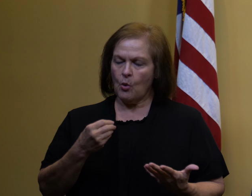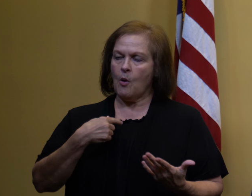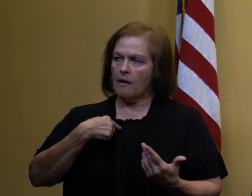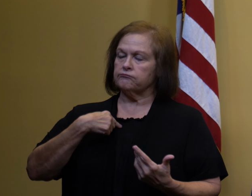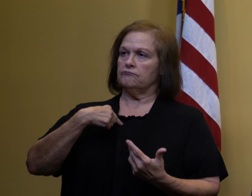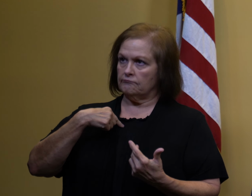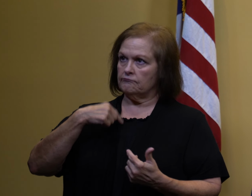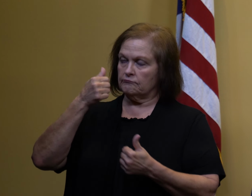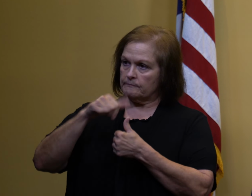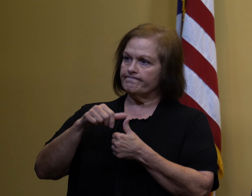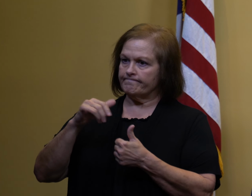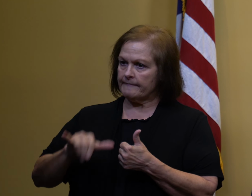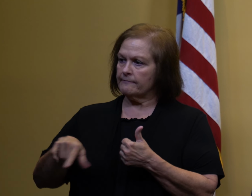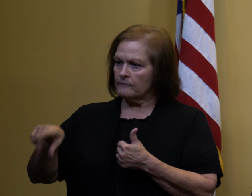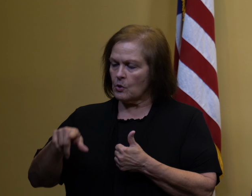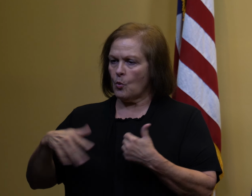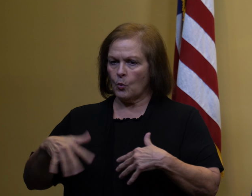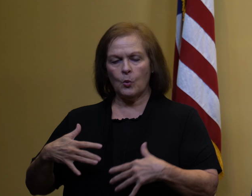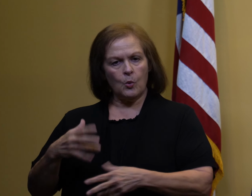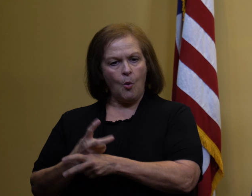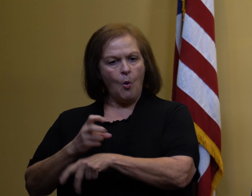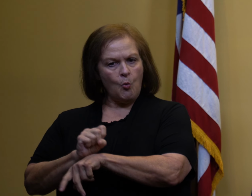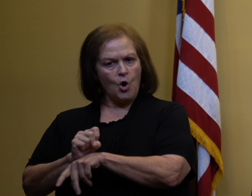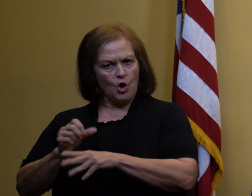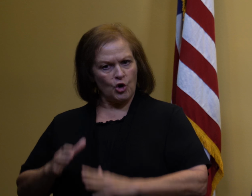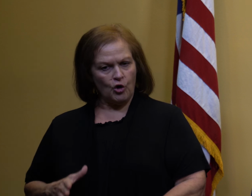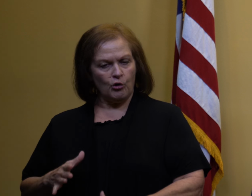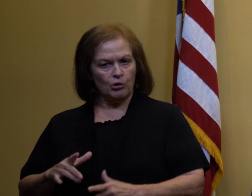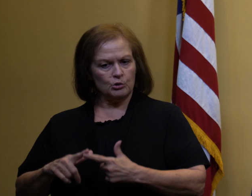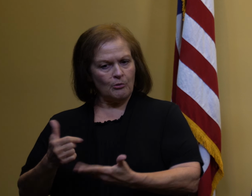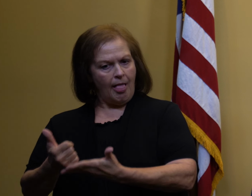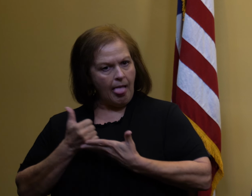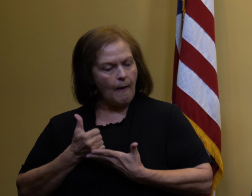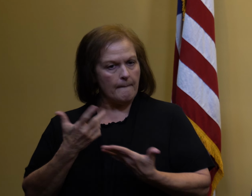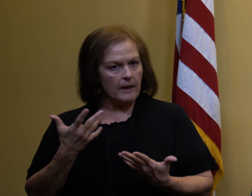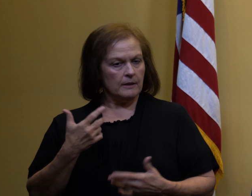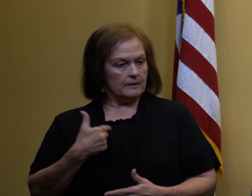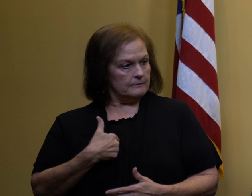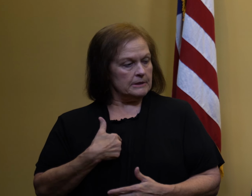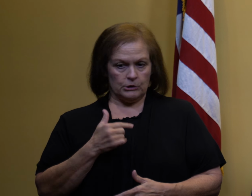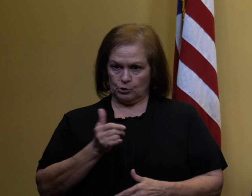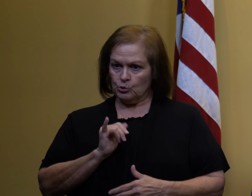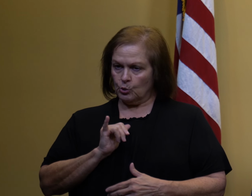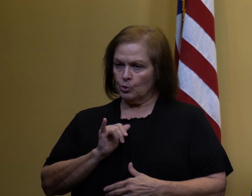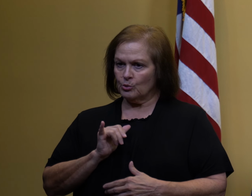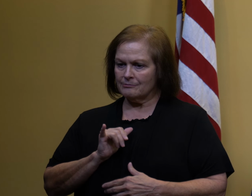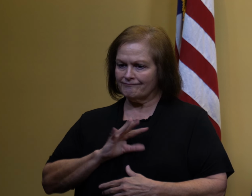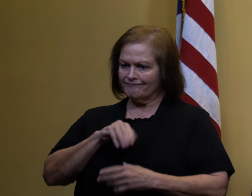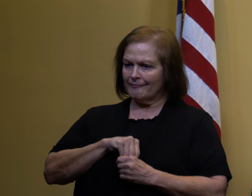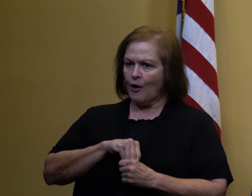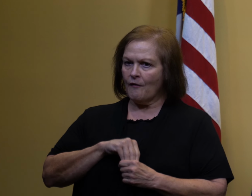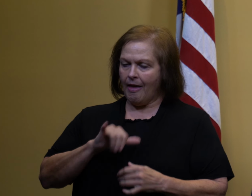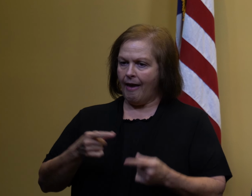how these hard-working public servants meet the needs of our people, where we find ourselves in a vulnerable state, and